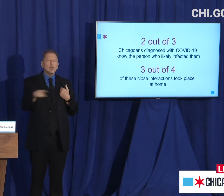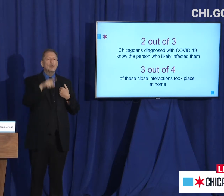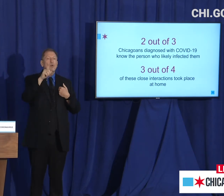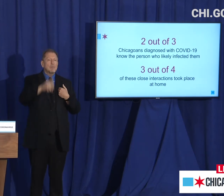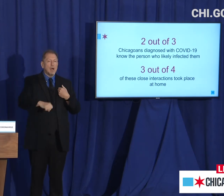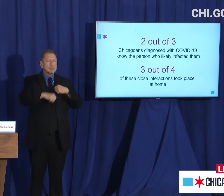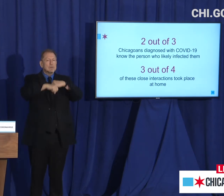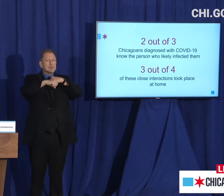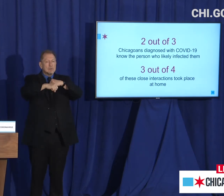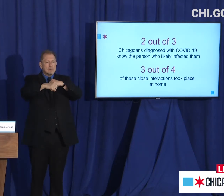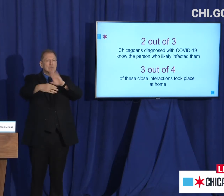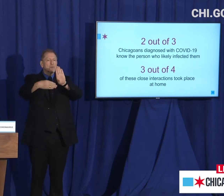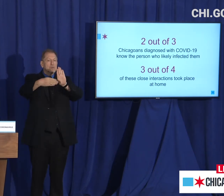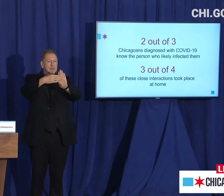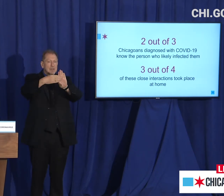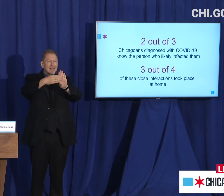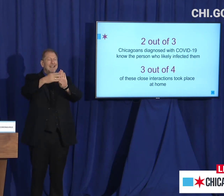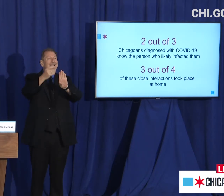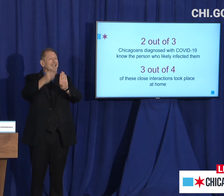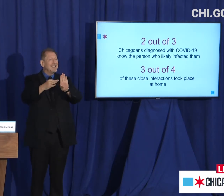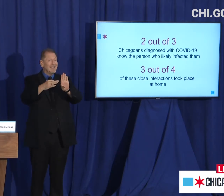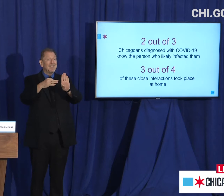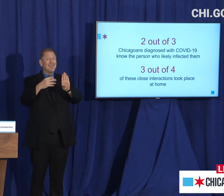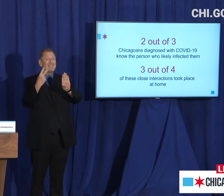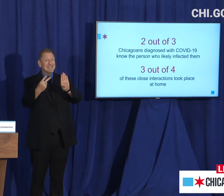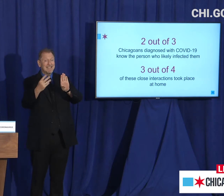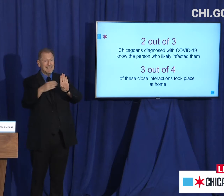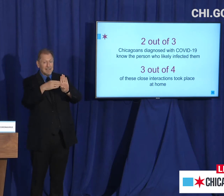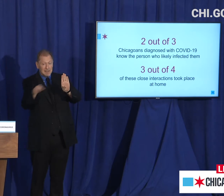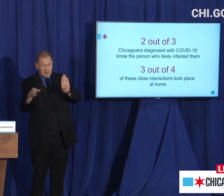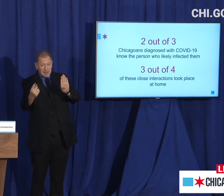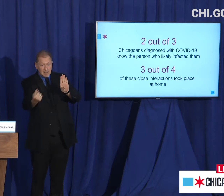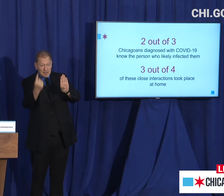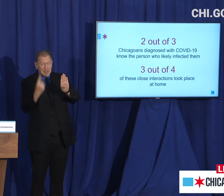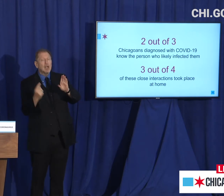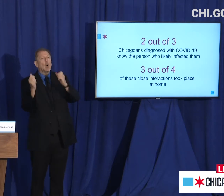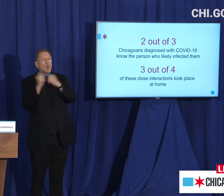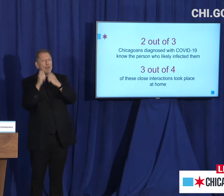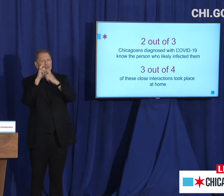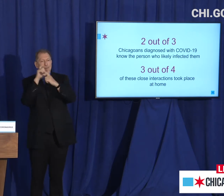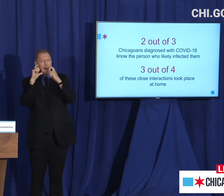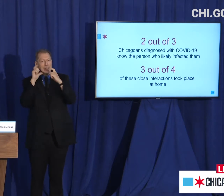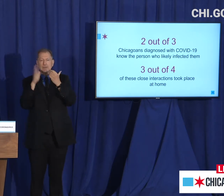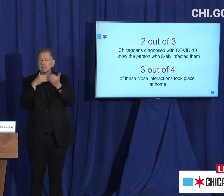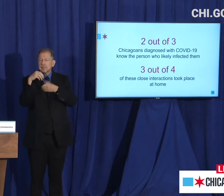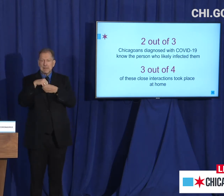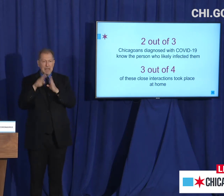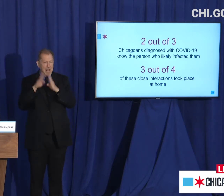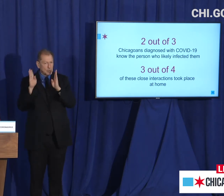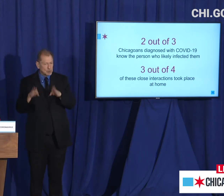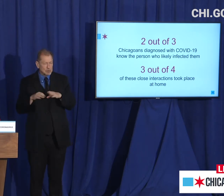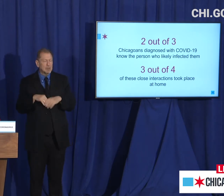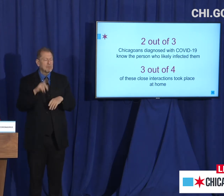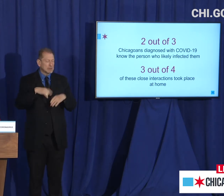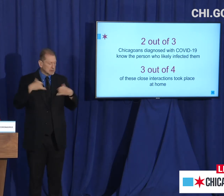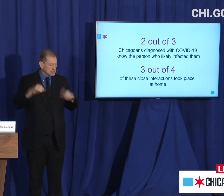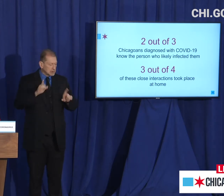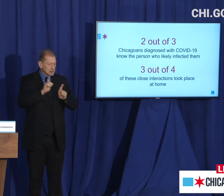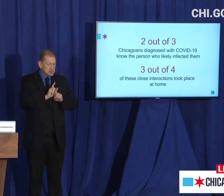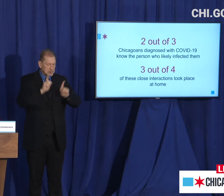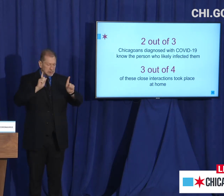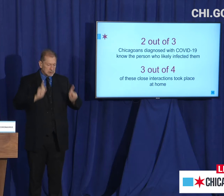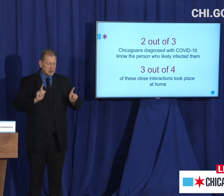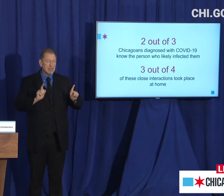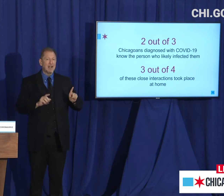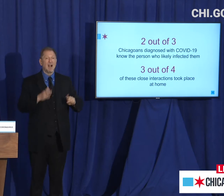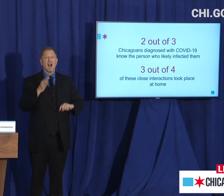must double down on wearing those masks, even within the home. You must double down on keeping that distance. And